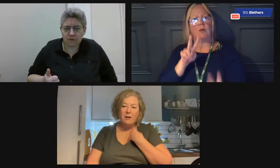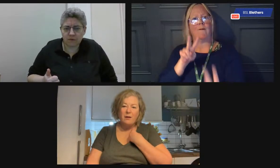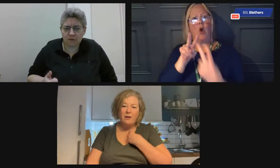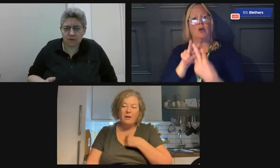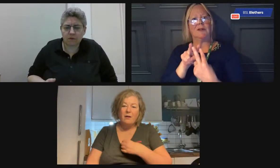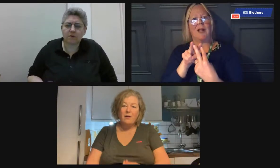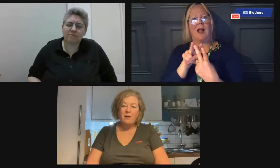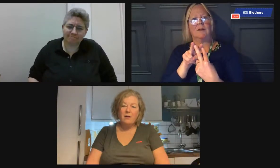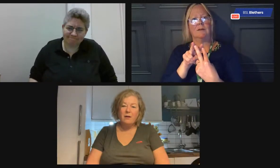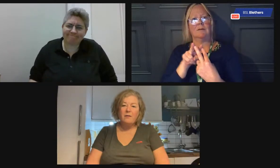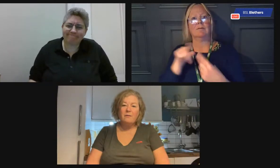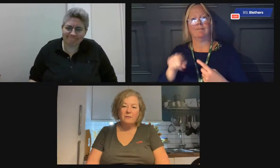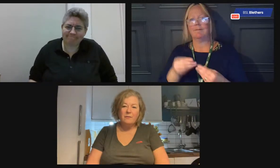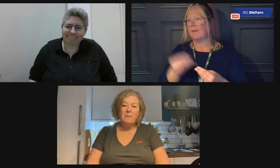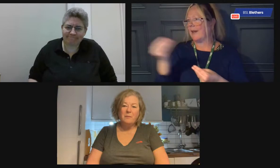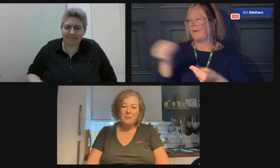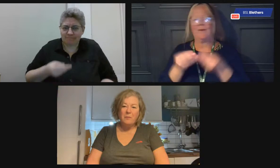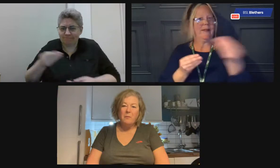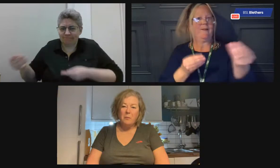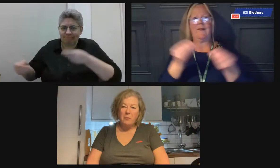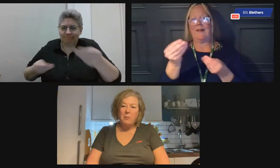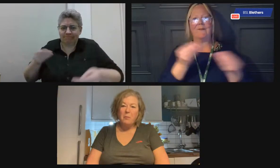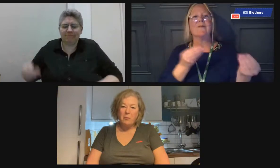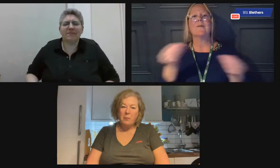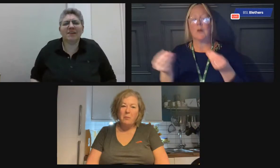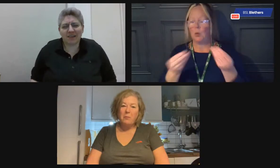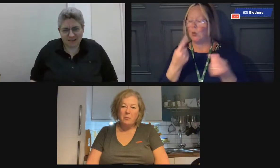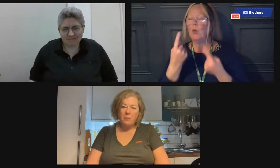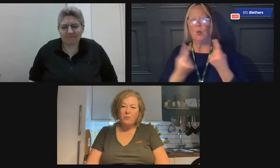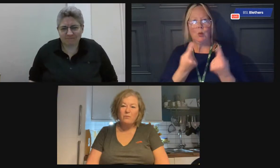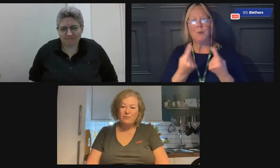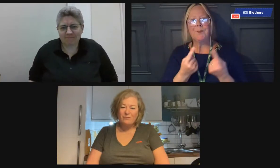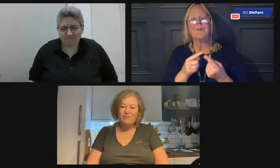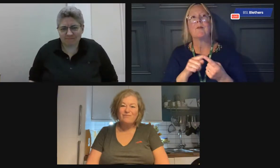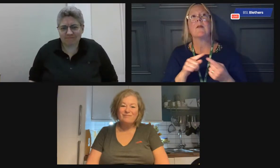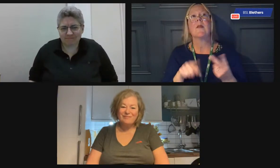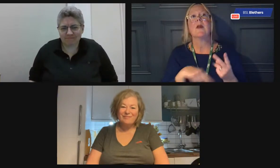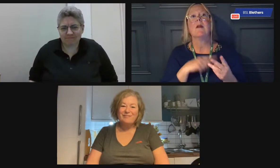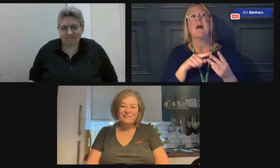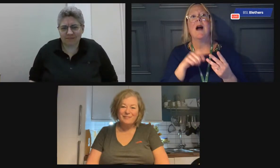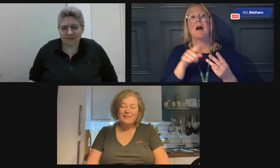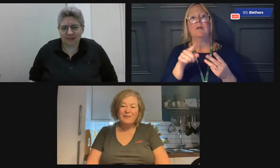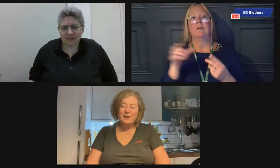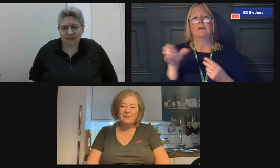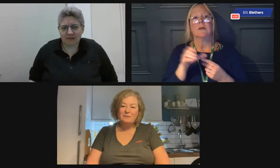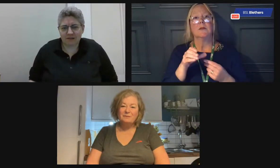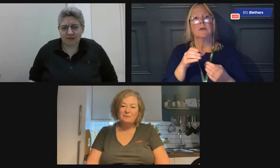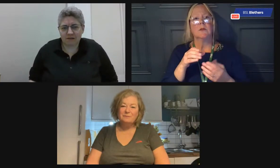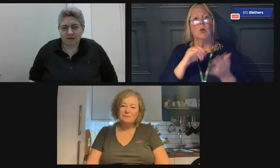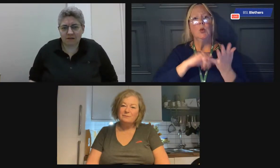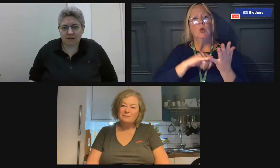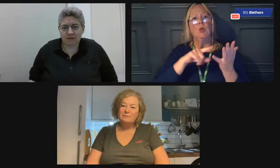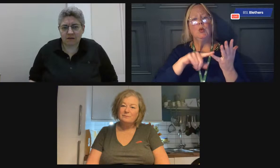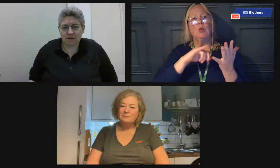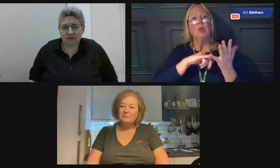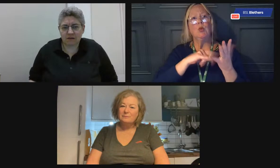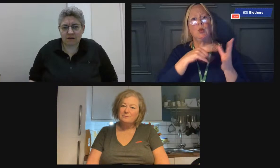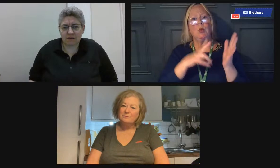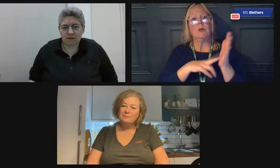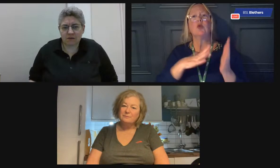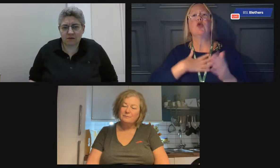role is really the first point of contact for anyone, okay. and they kind of allocate cases